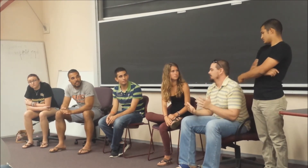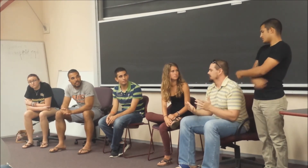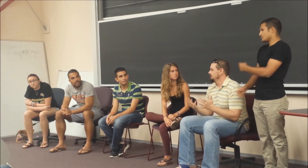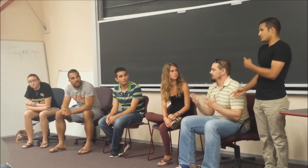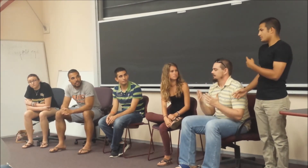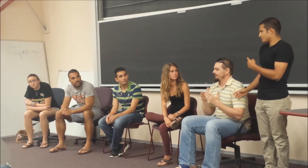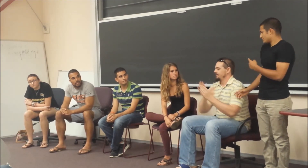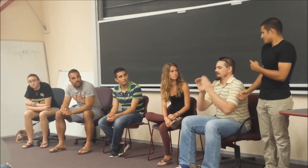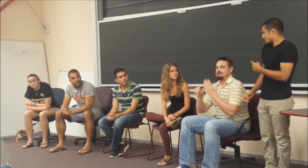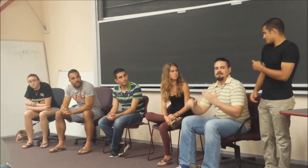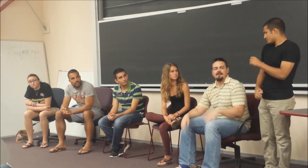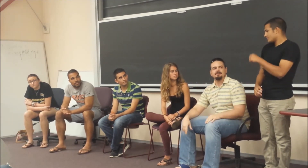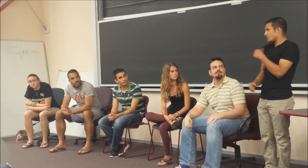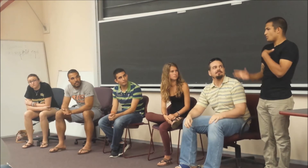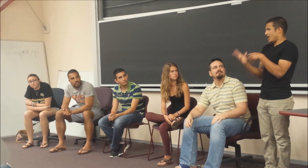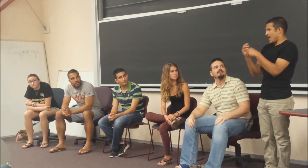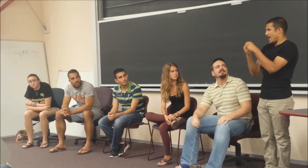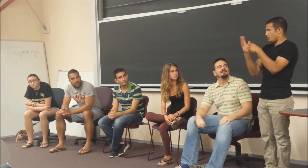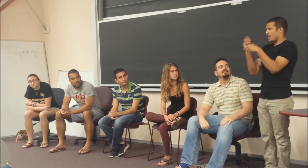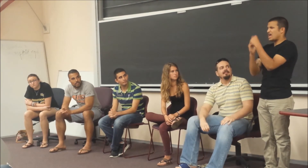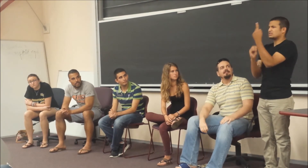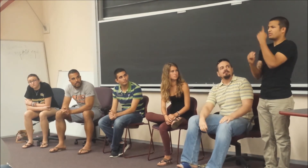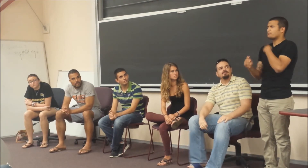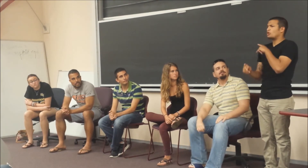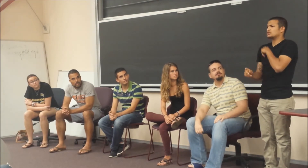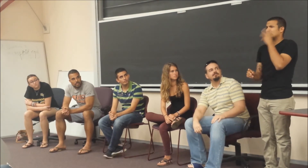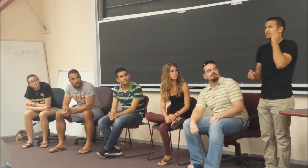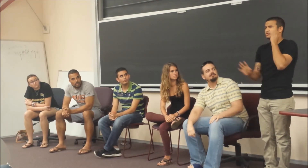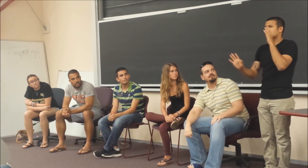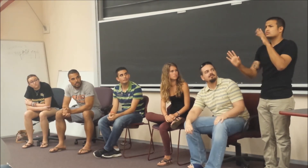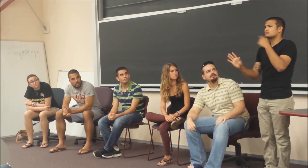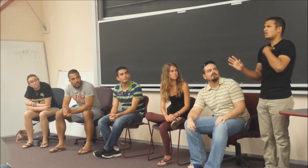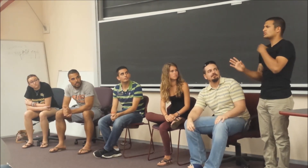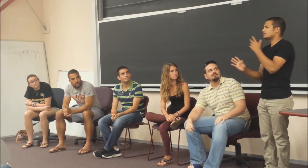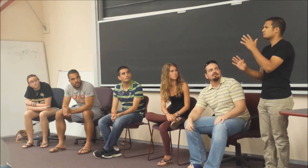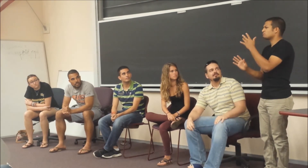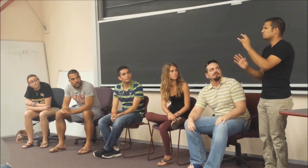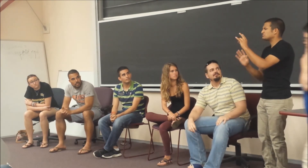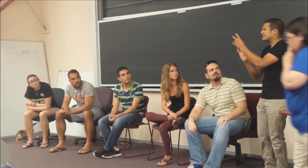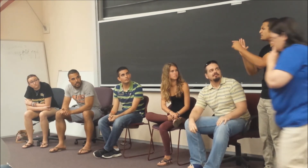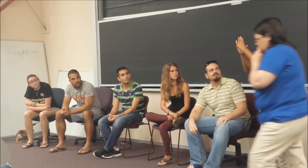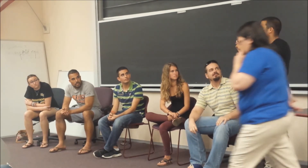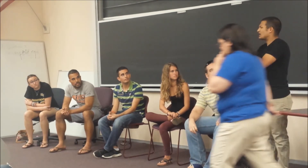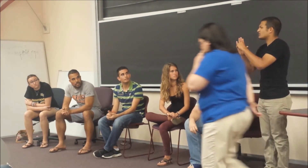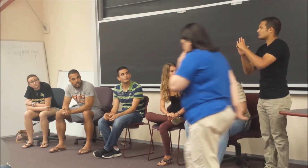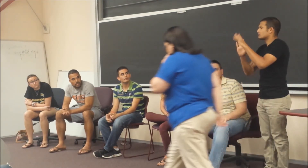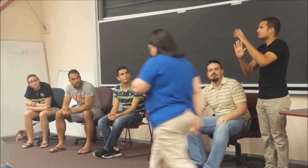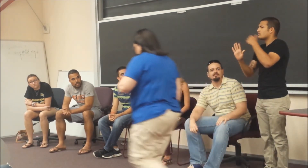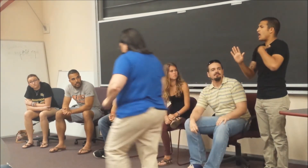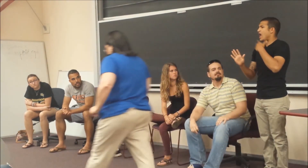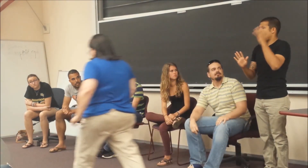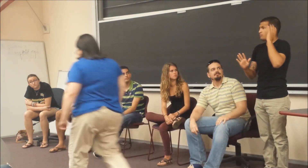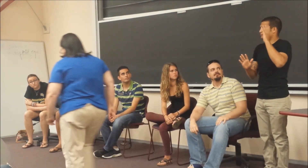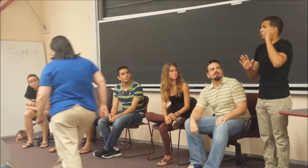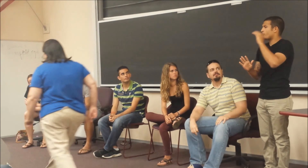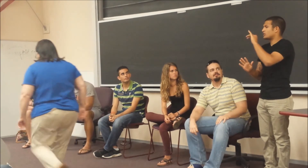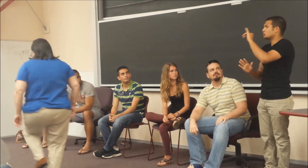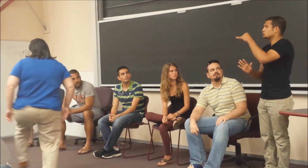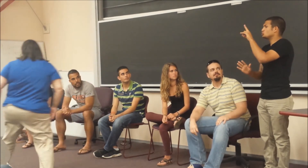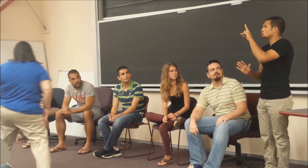It should never have happened. And we shouldn't have to face that. I'd like to add something to an personal experience. In 7th